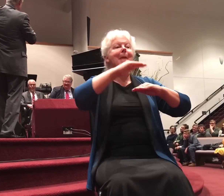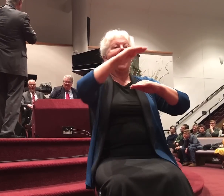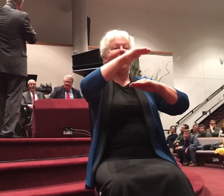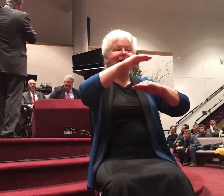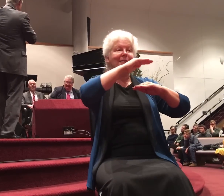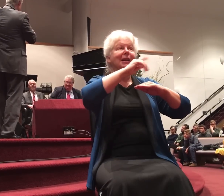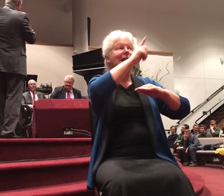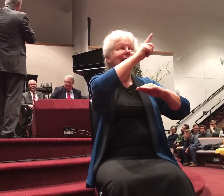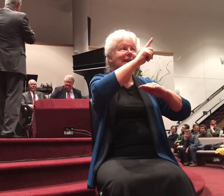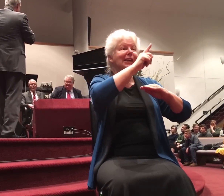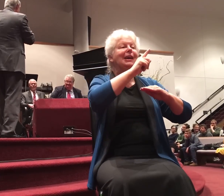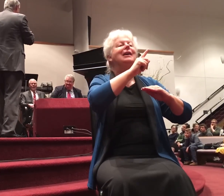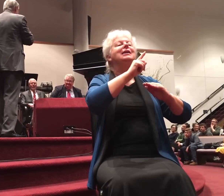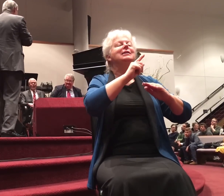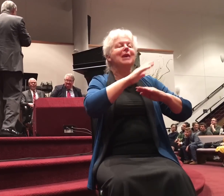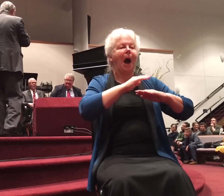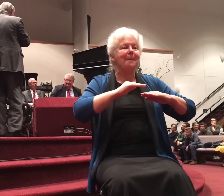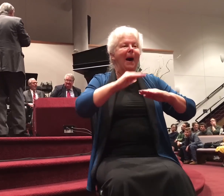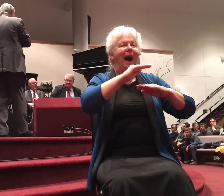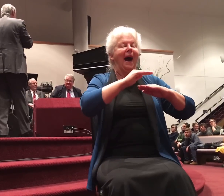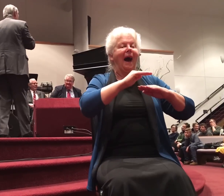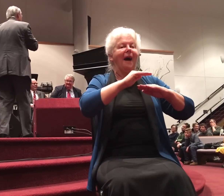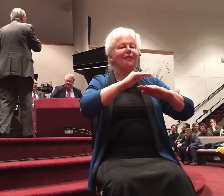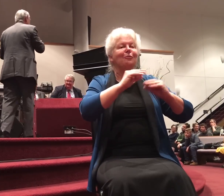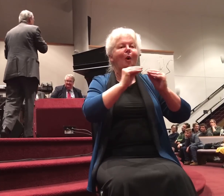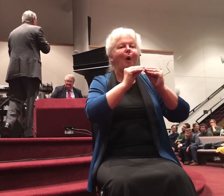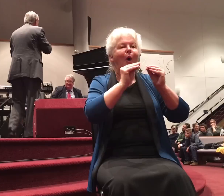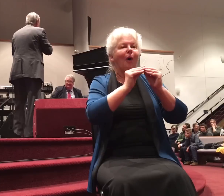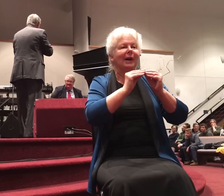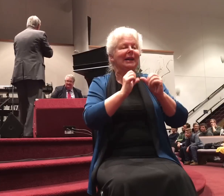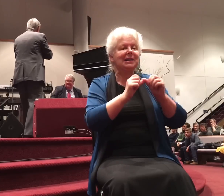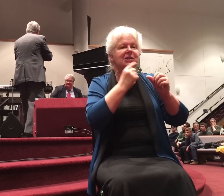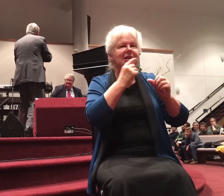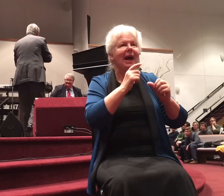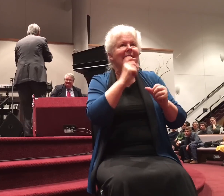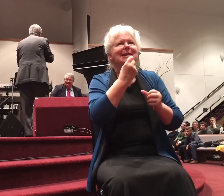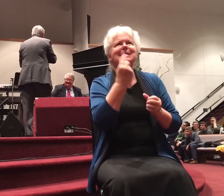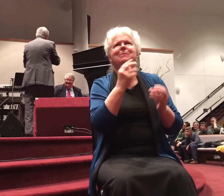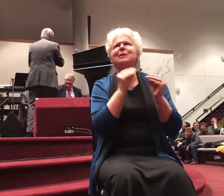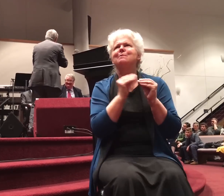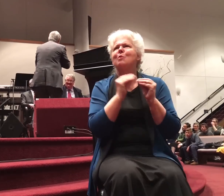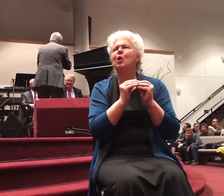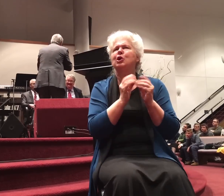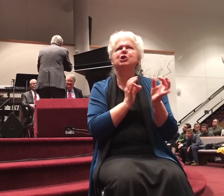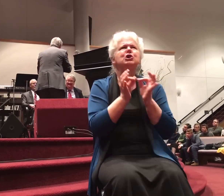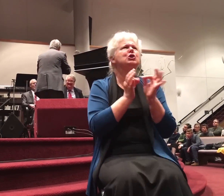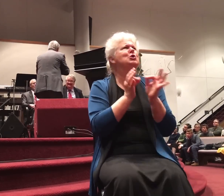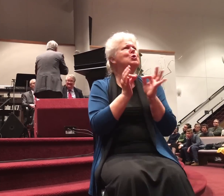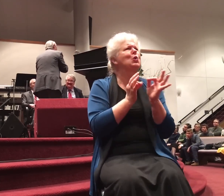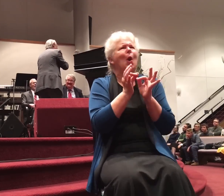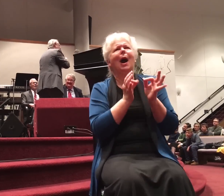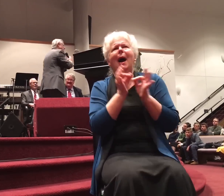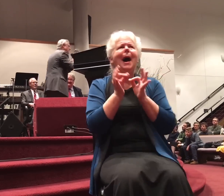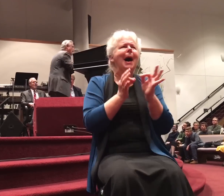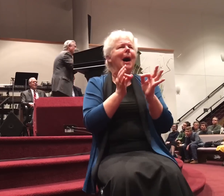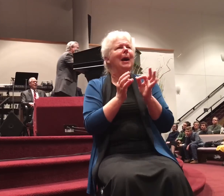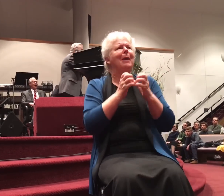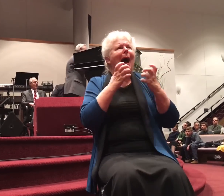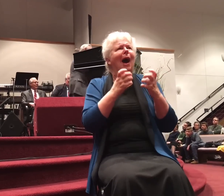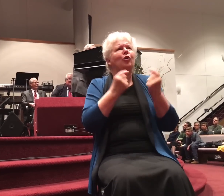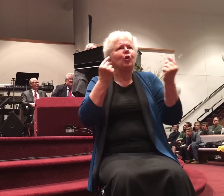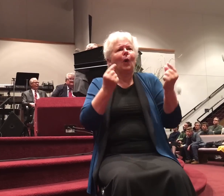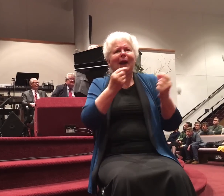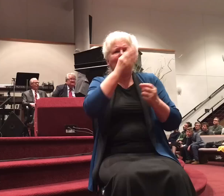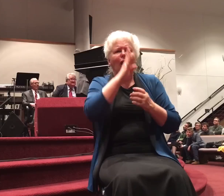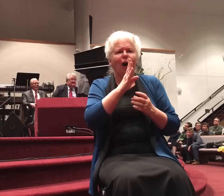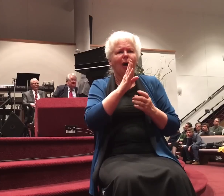above. And then he's still saying, I need something else. How can I explain the greatness of God? How